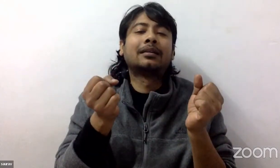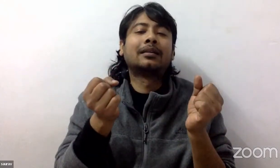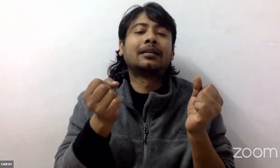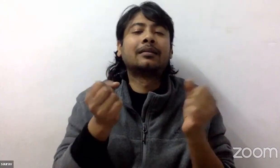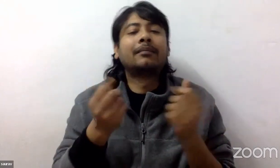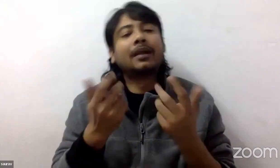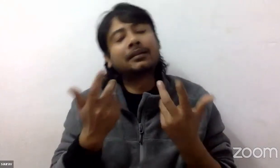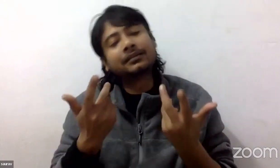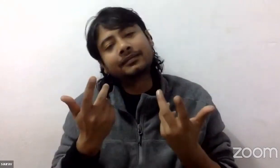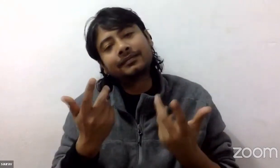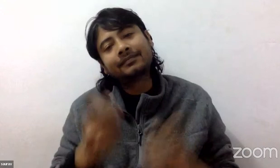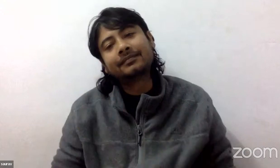so let's move on.